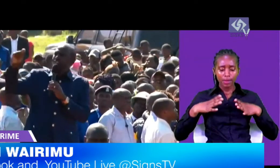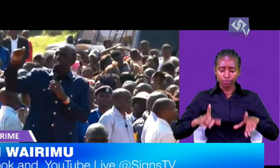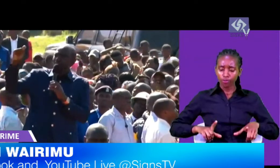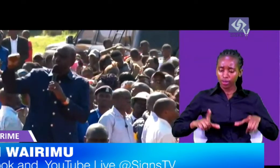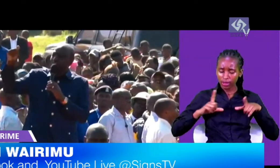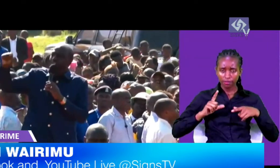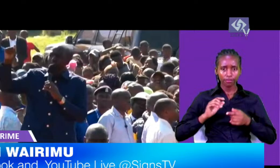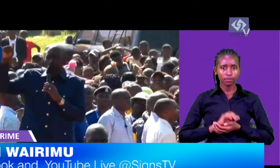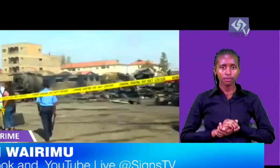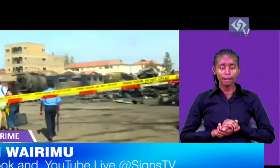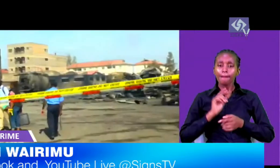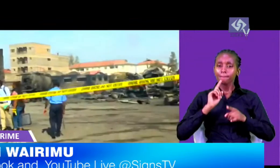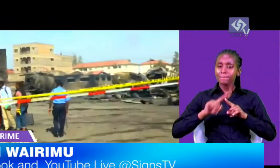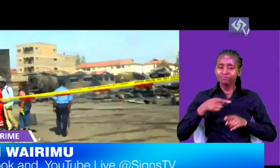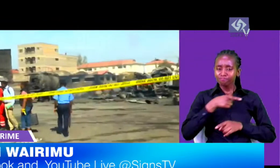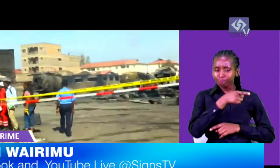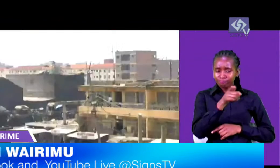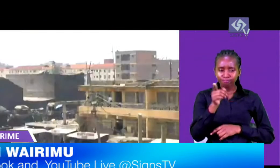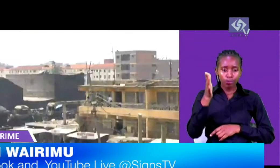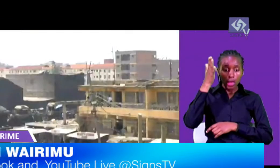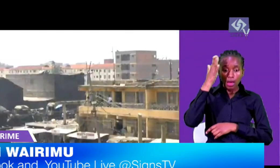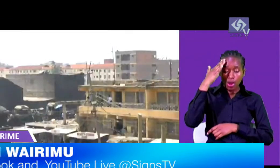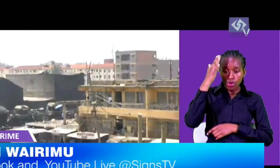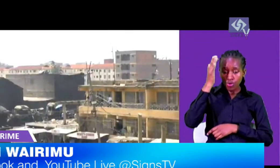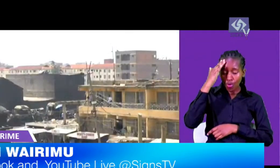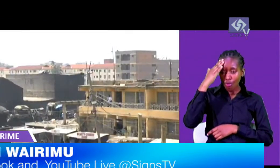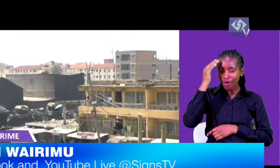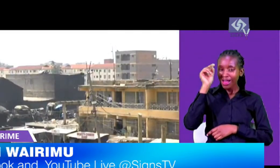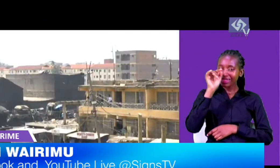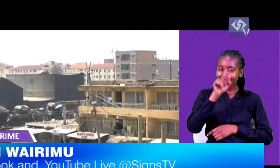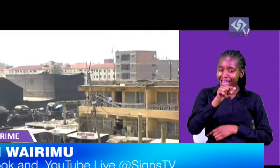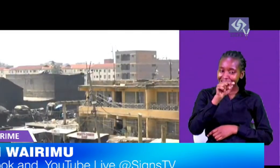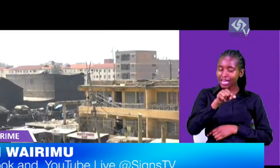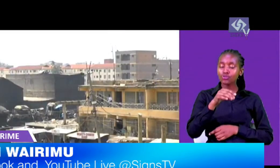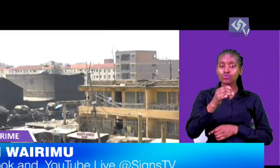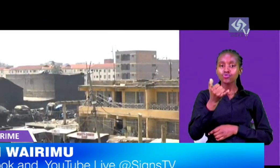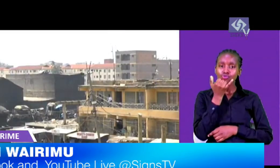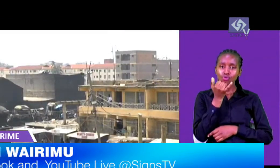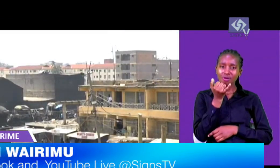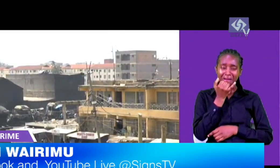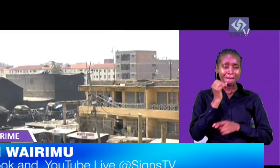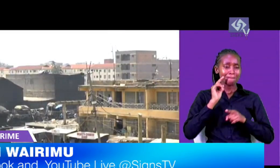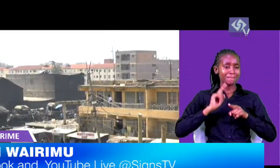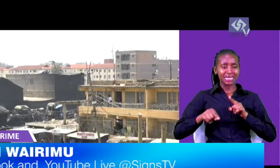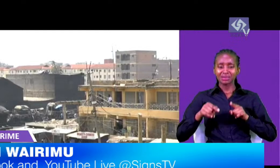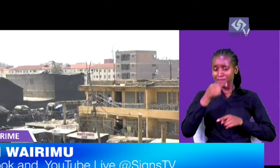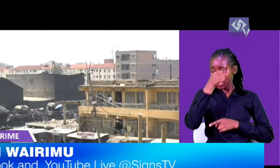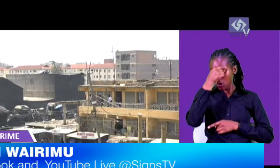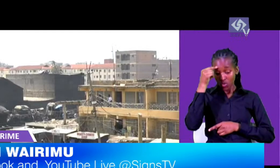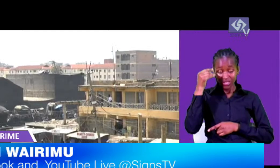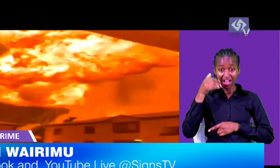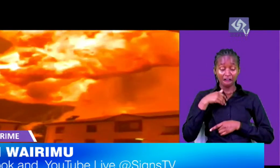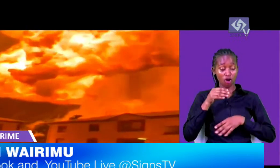wrong thing to do, but because of incompetence and corruption, they issued